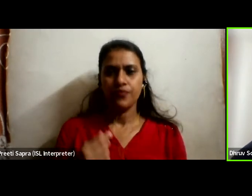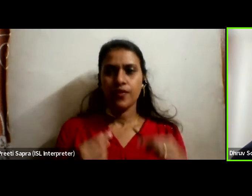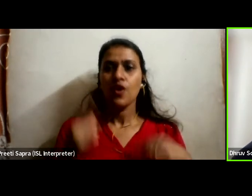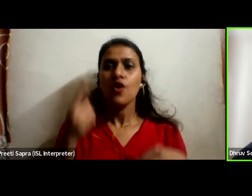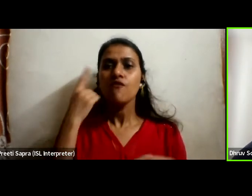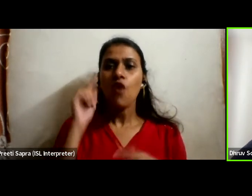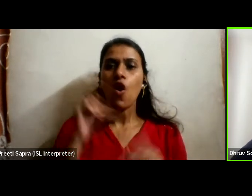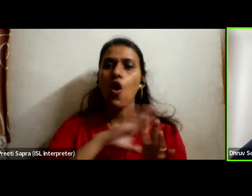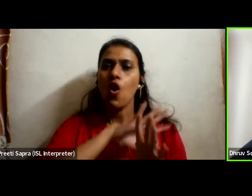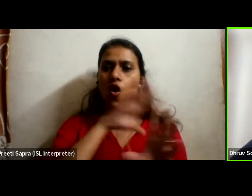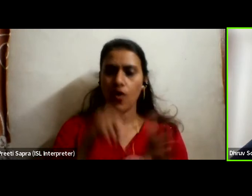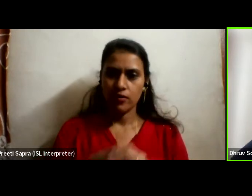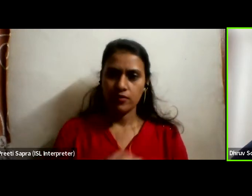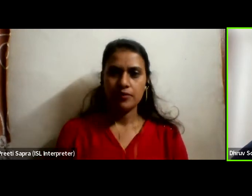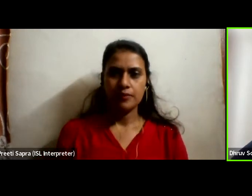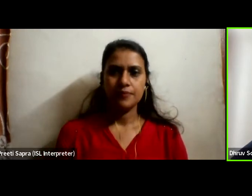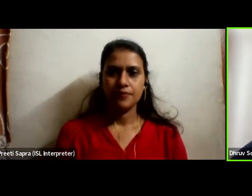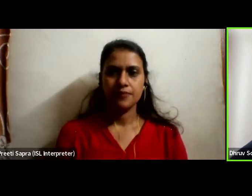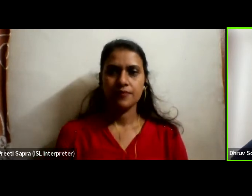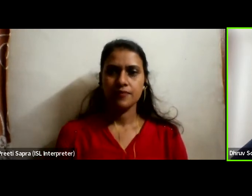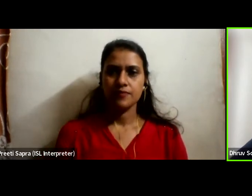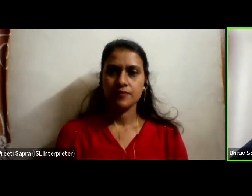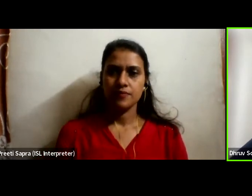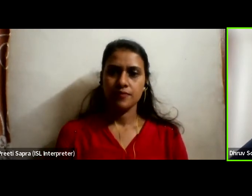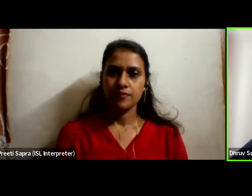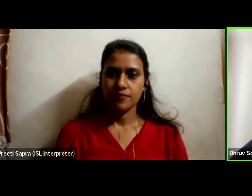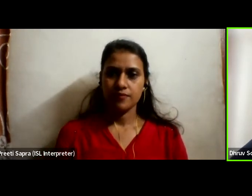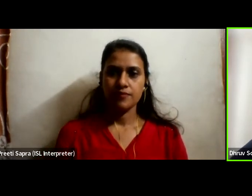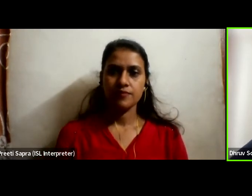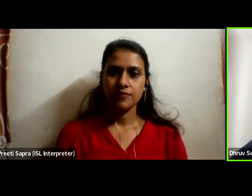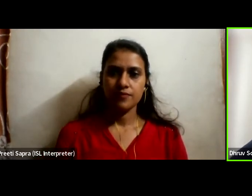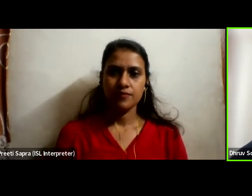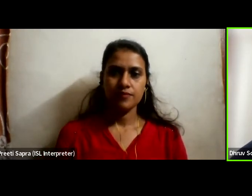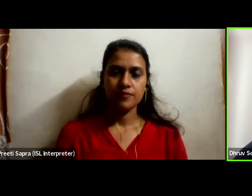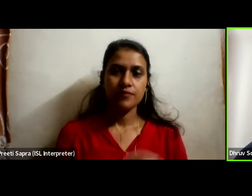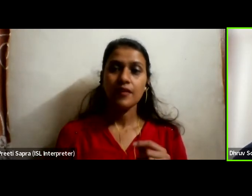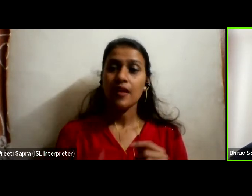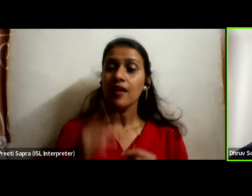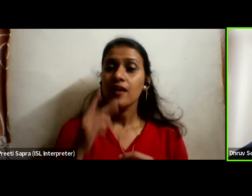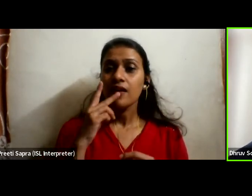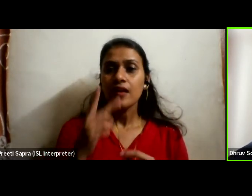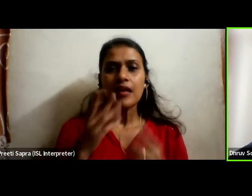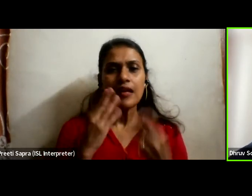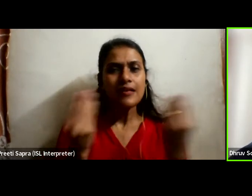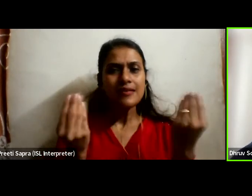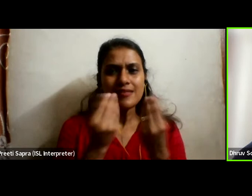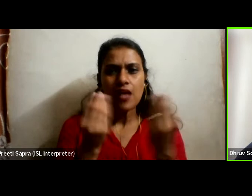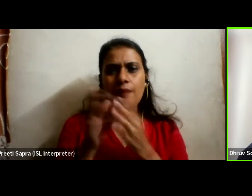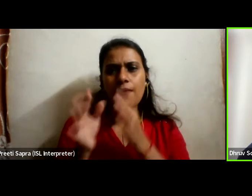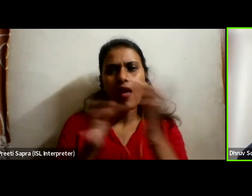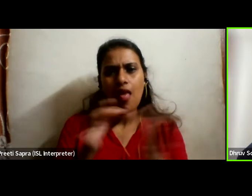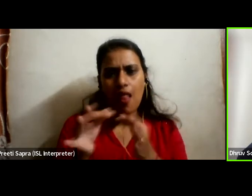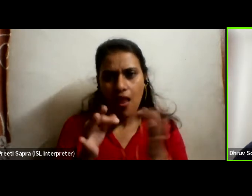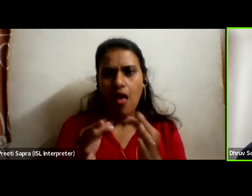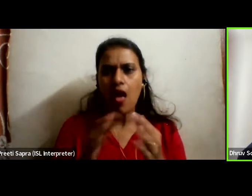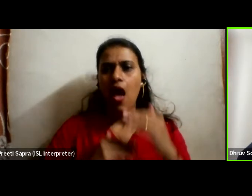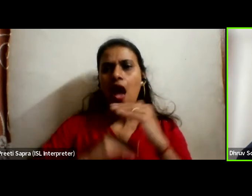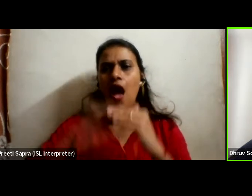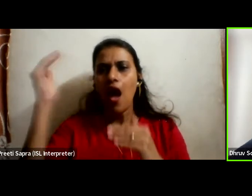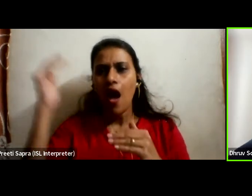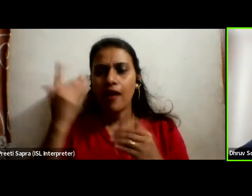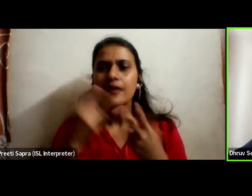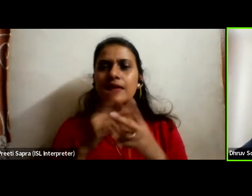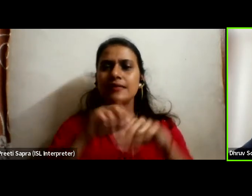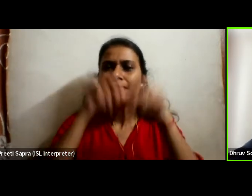from each other. For example, the AI Act has a certain classifications such as high-risk systems,